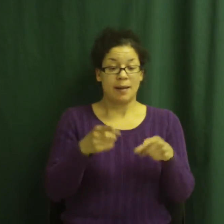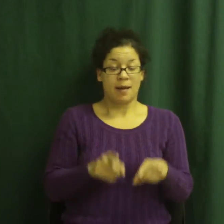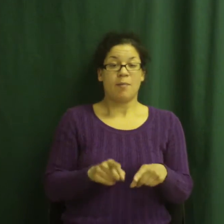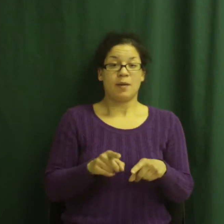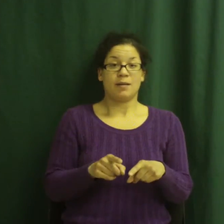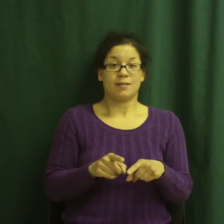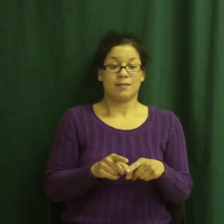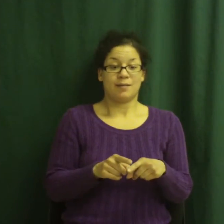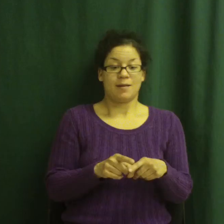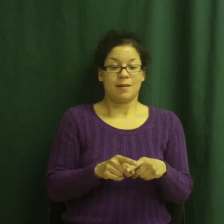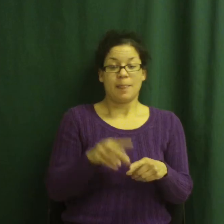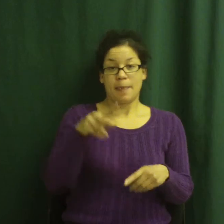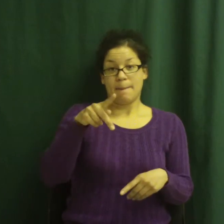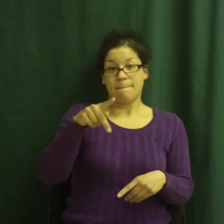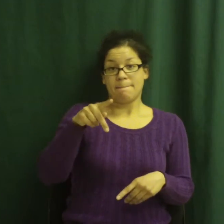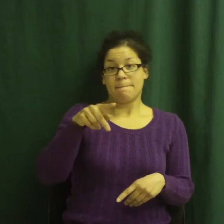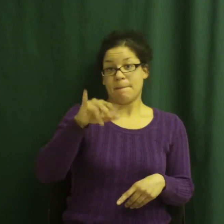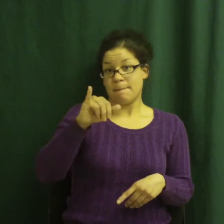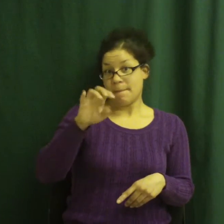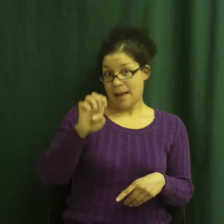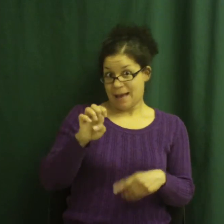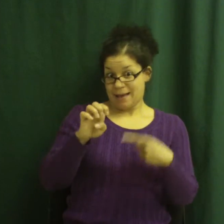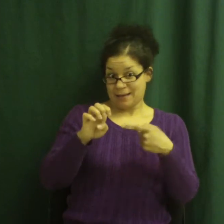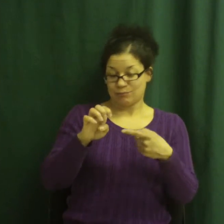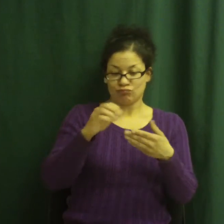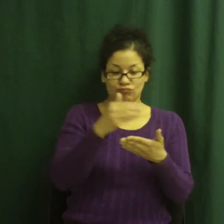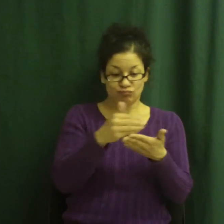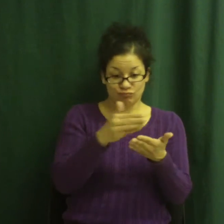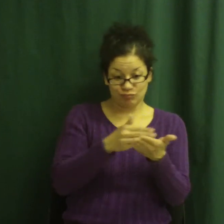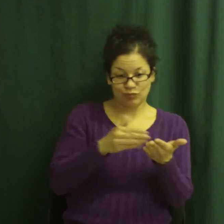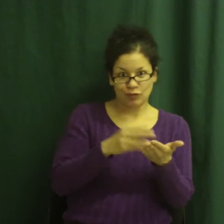So the dish was called a pie.